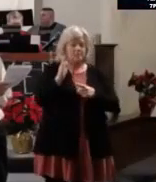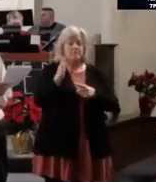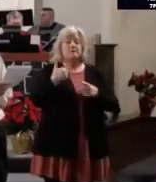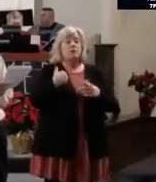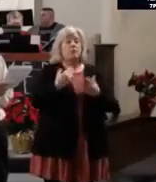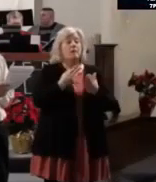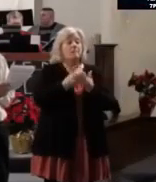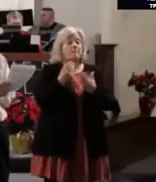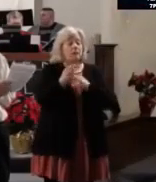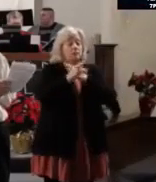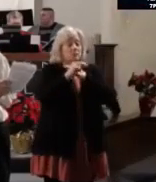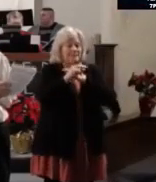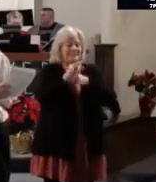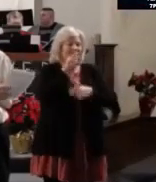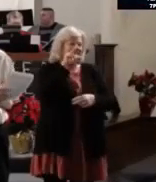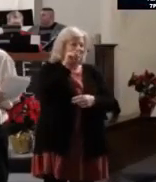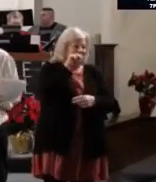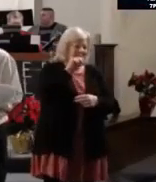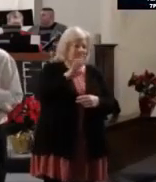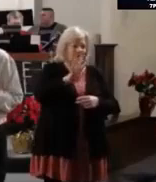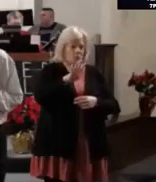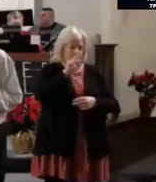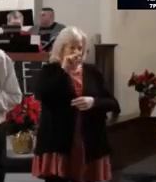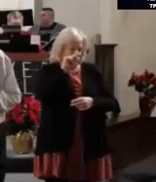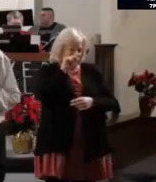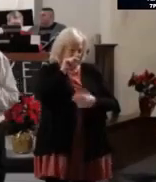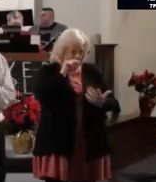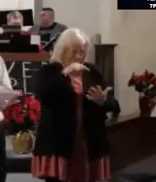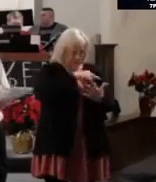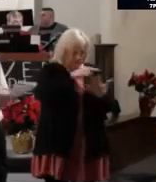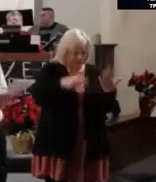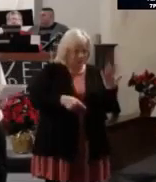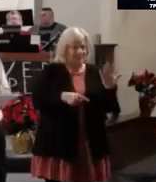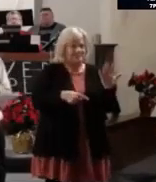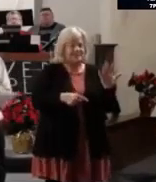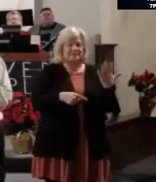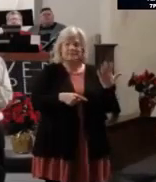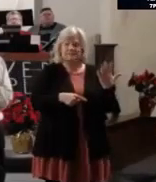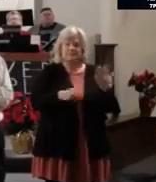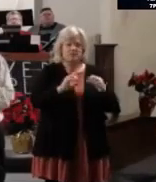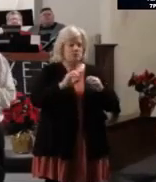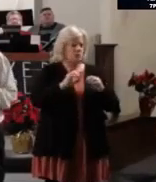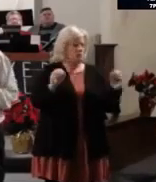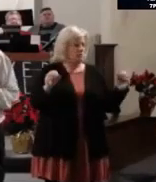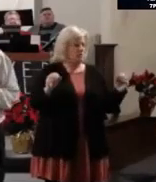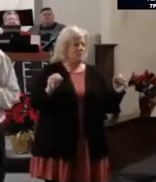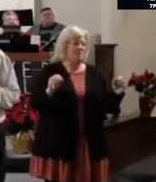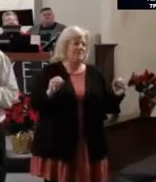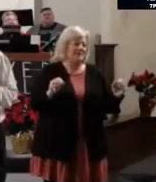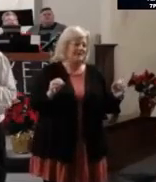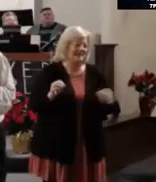three rabbits, and four chickens. No partridge, no pear tree.